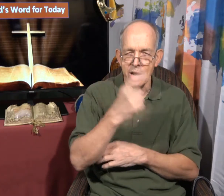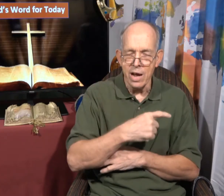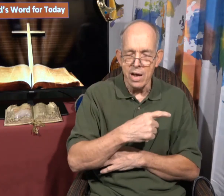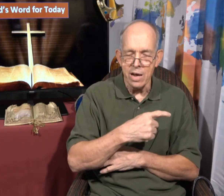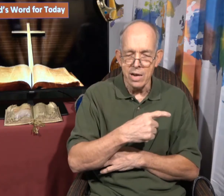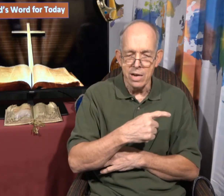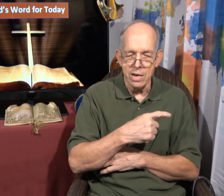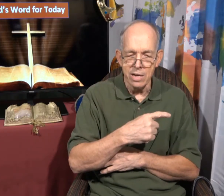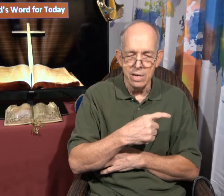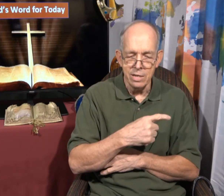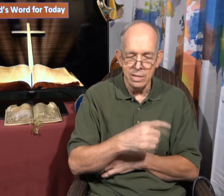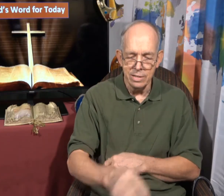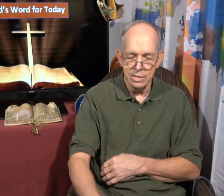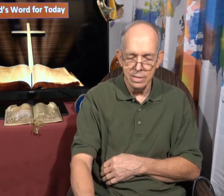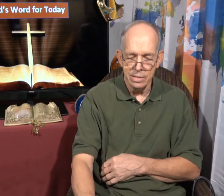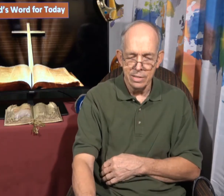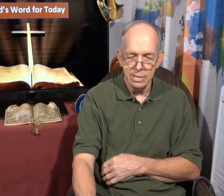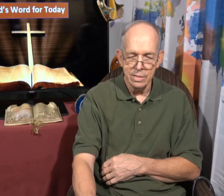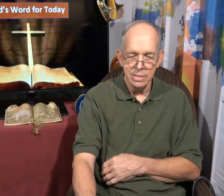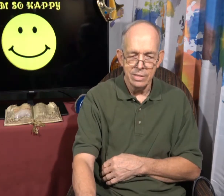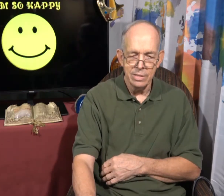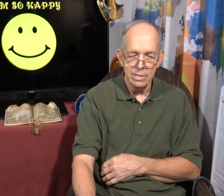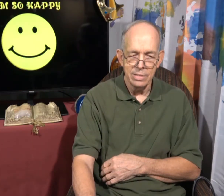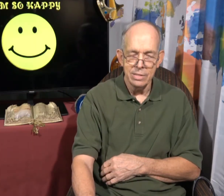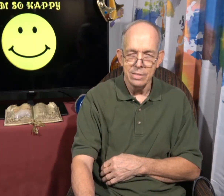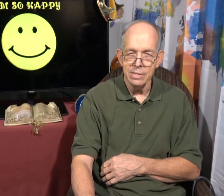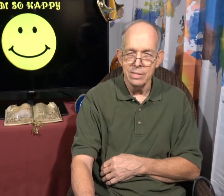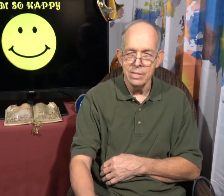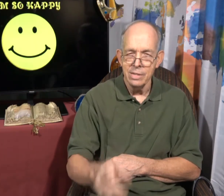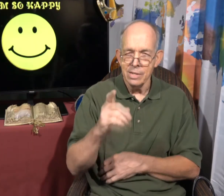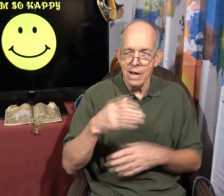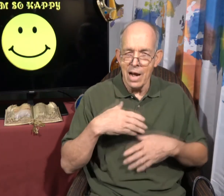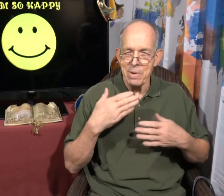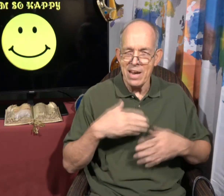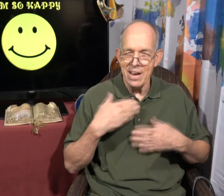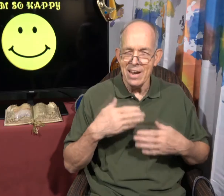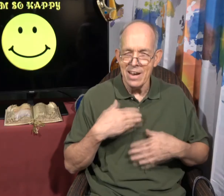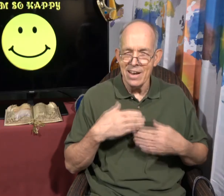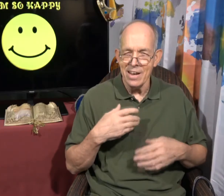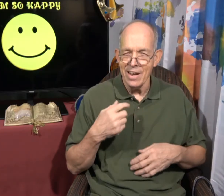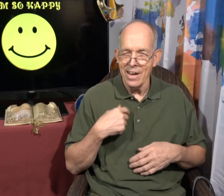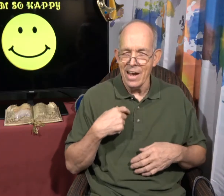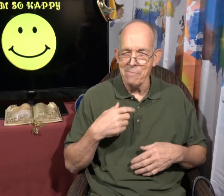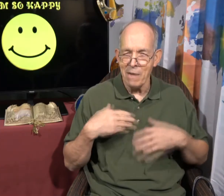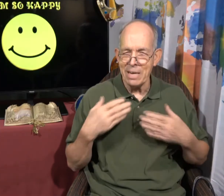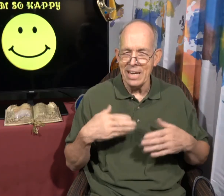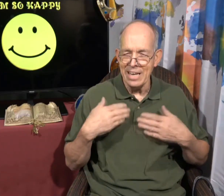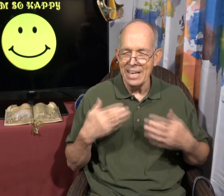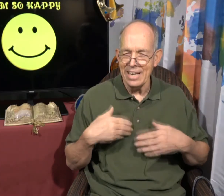Jamori, welcome to God's Word for today.